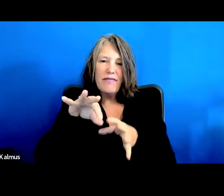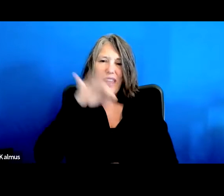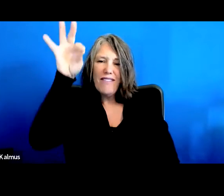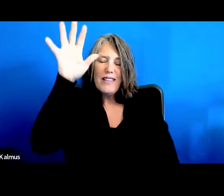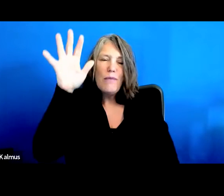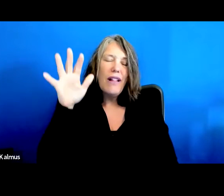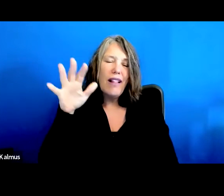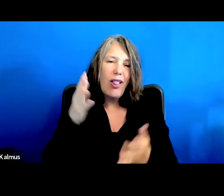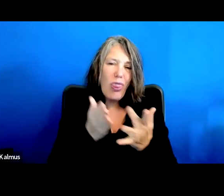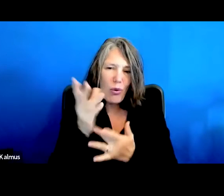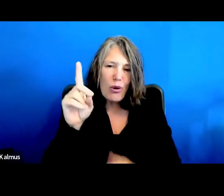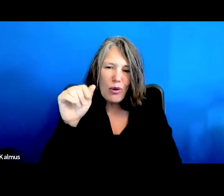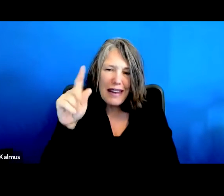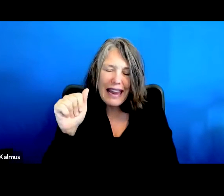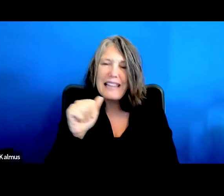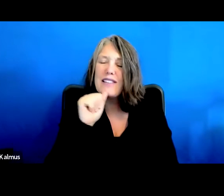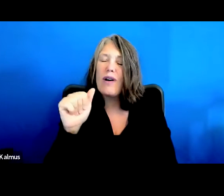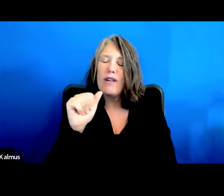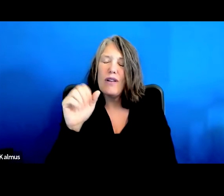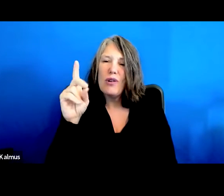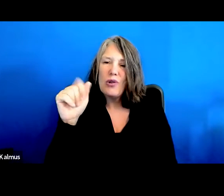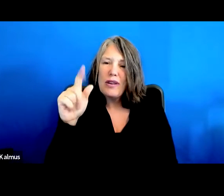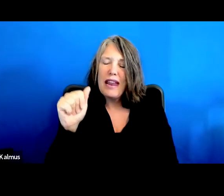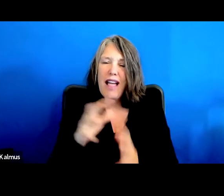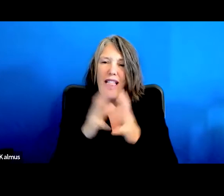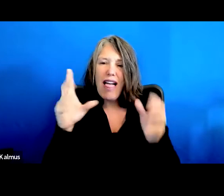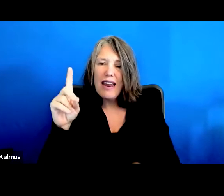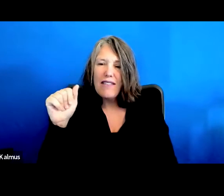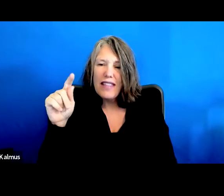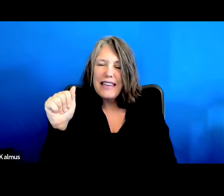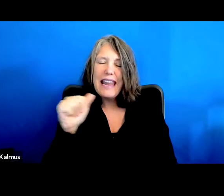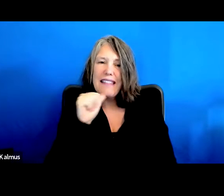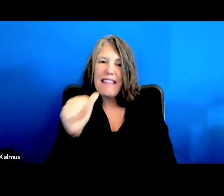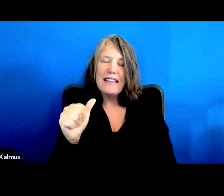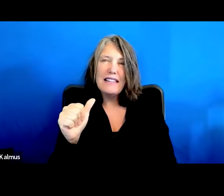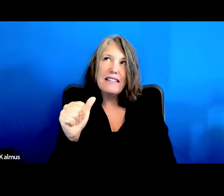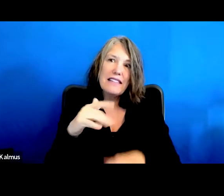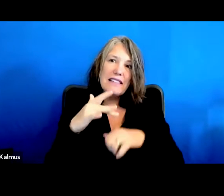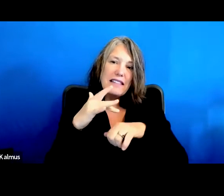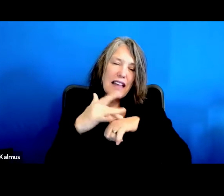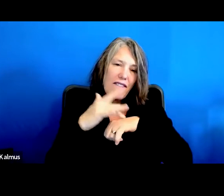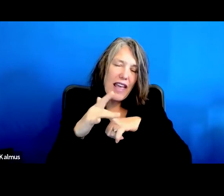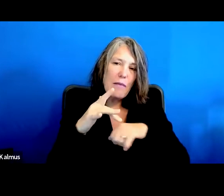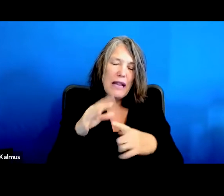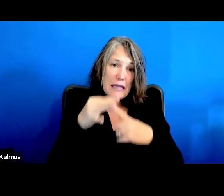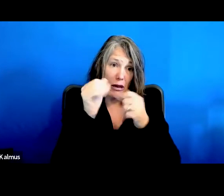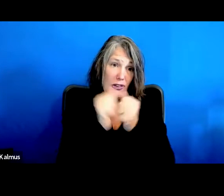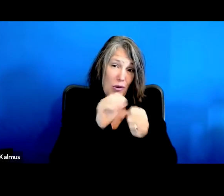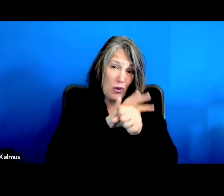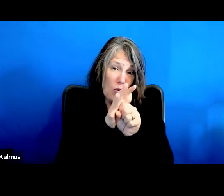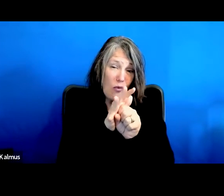through data. So data doesn't, a lot of the data that is available, particularly around the impacts of the